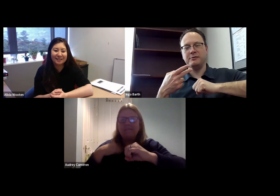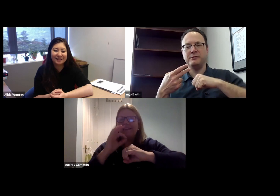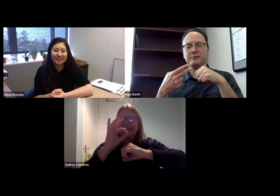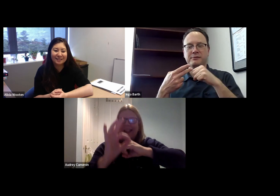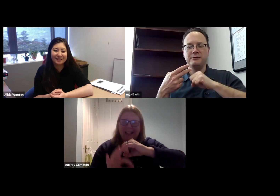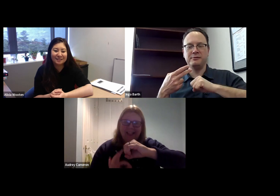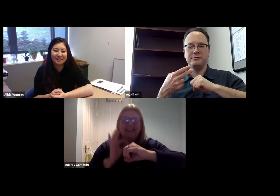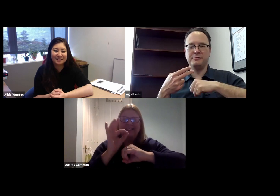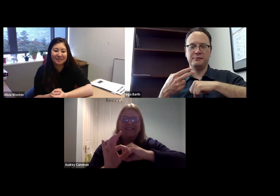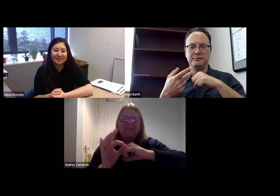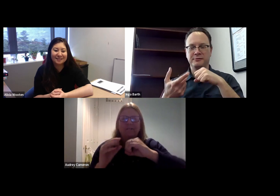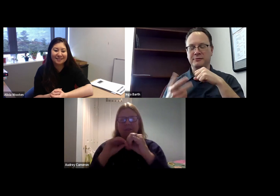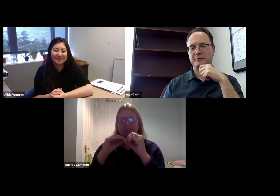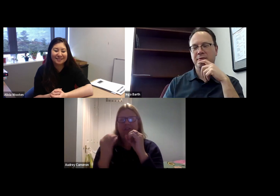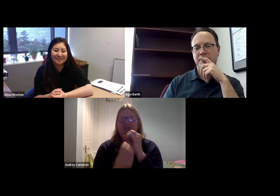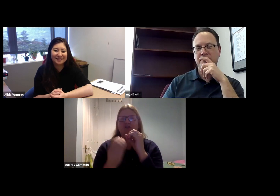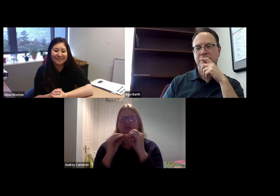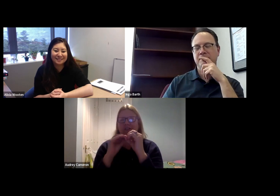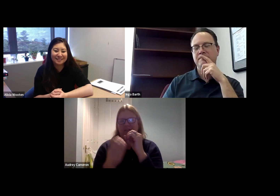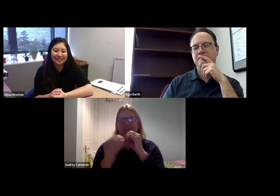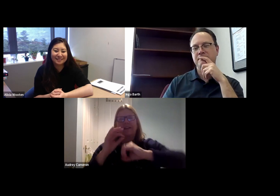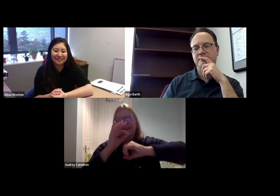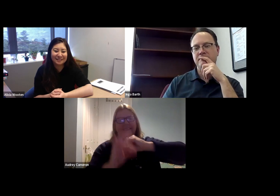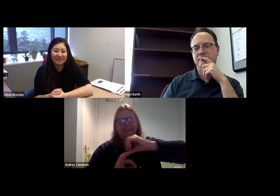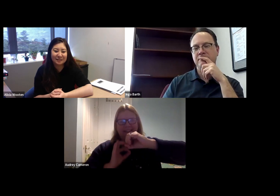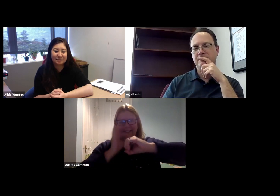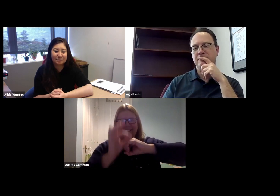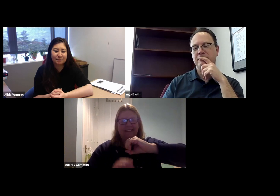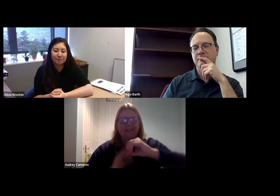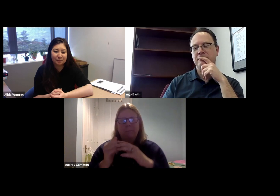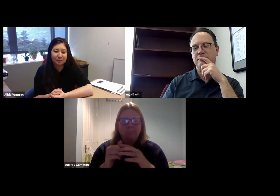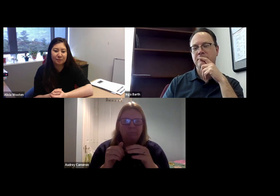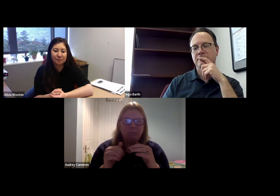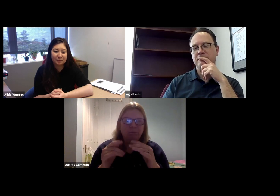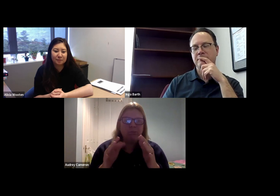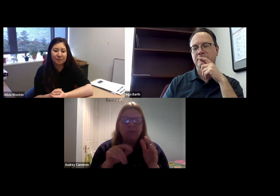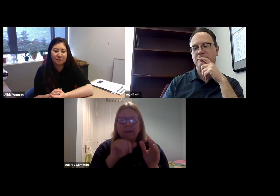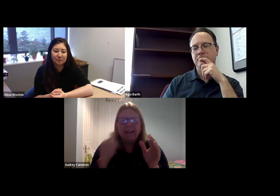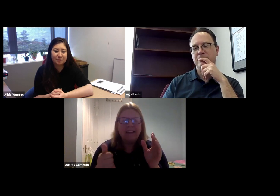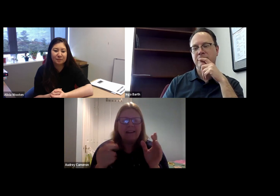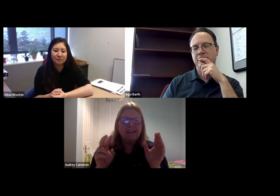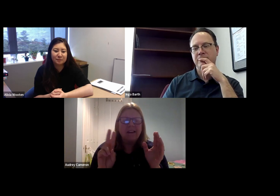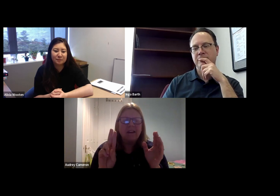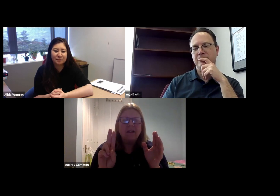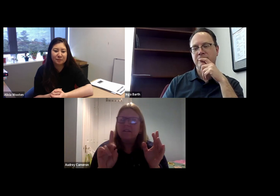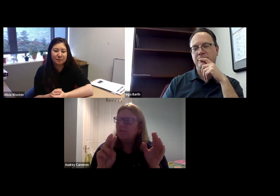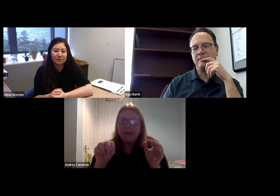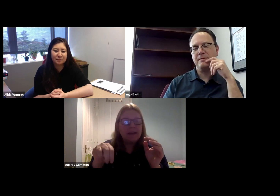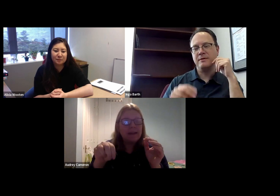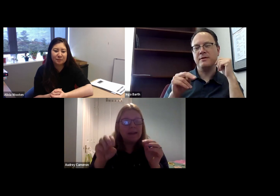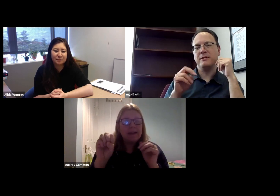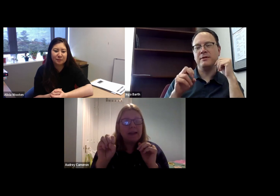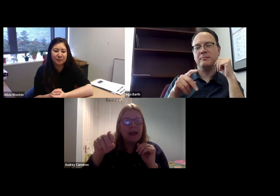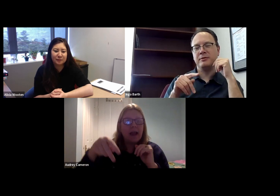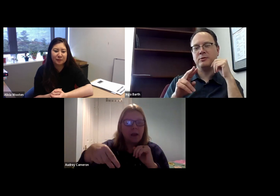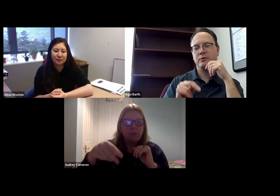So we do Uranus like that. Yeah, we've also talked about how moving your elbow up also